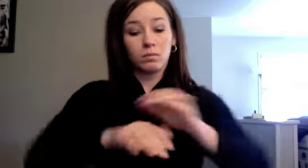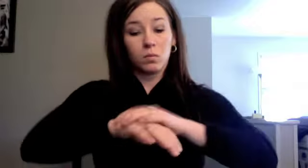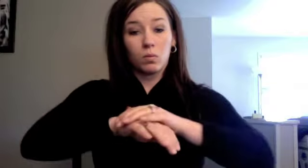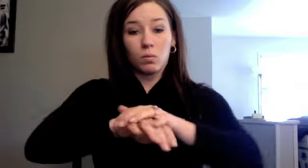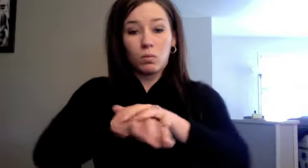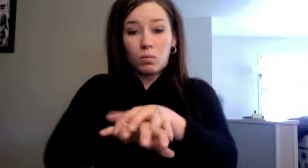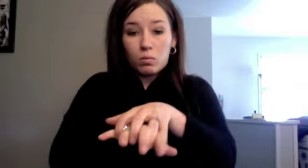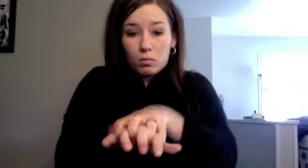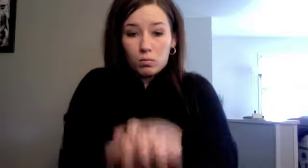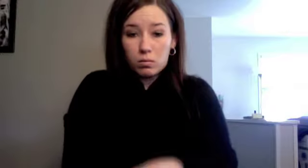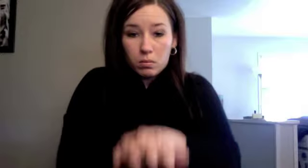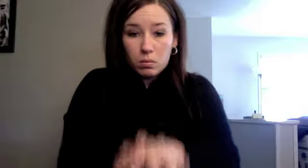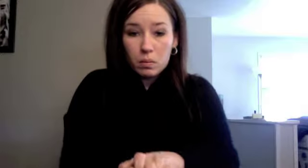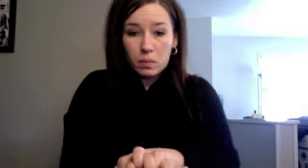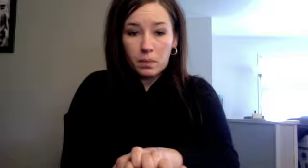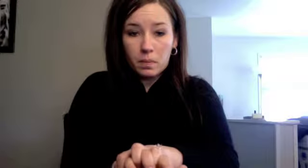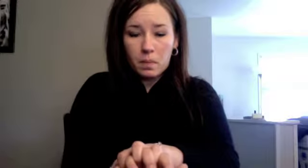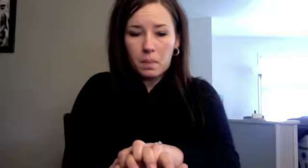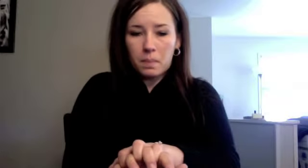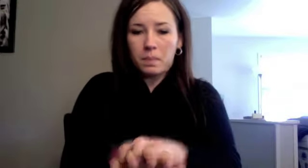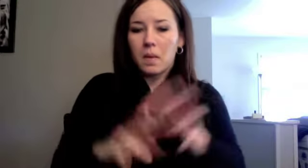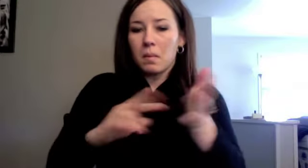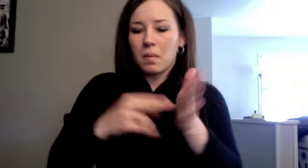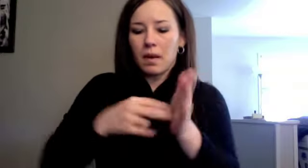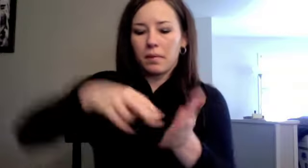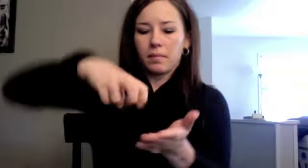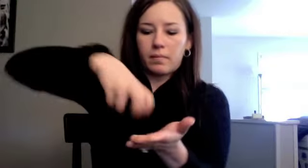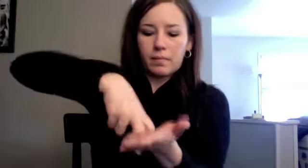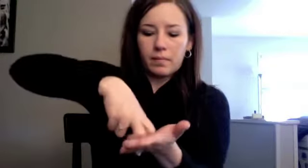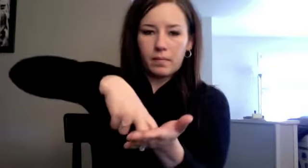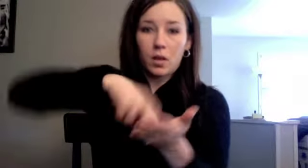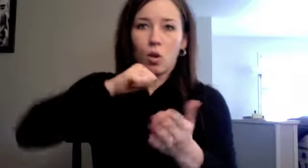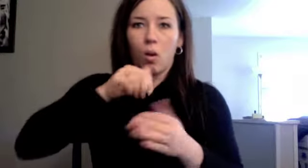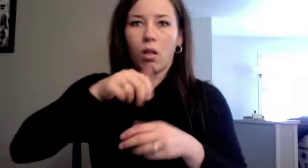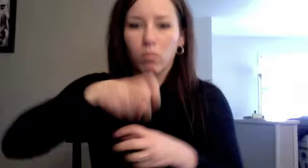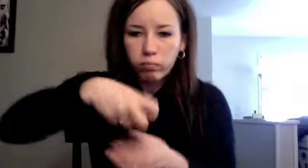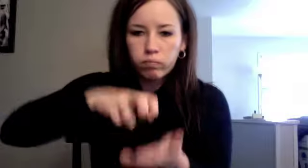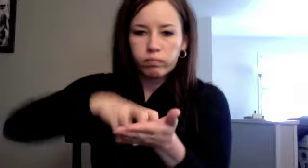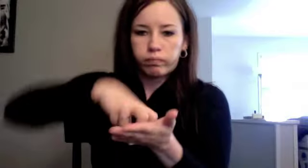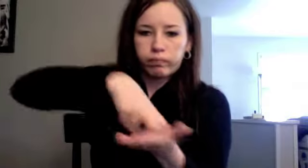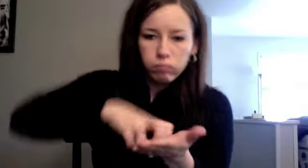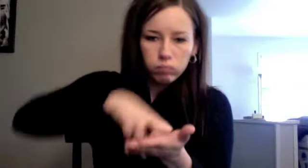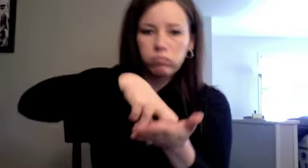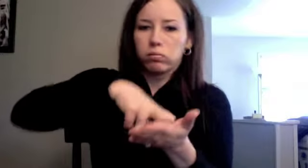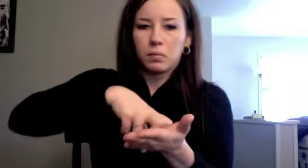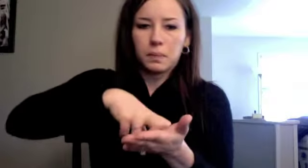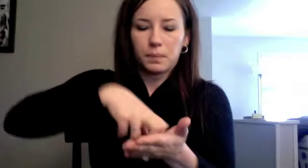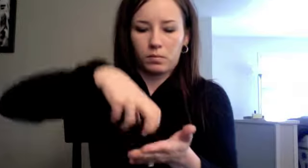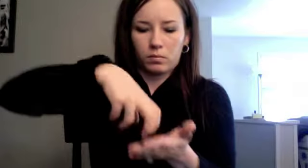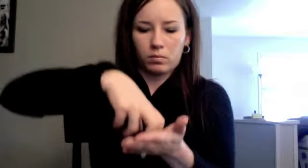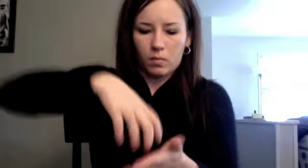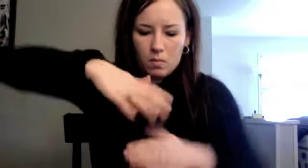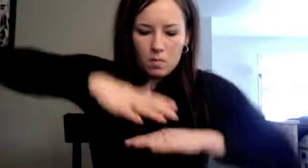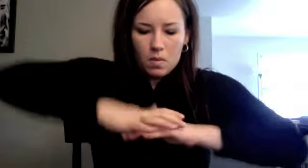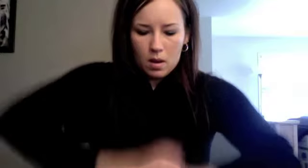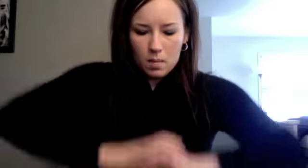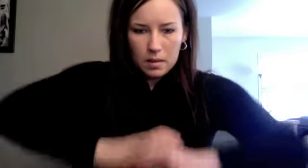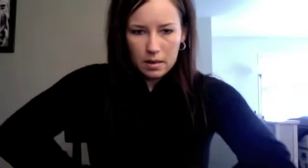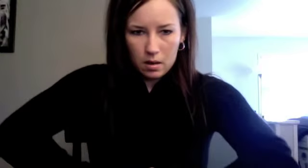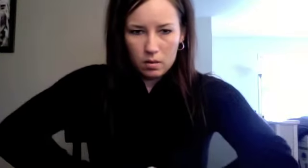the hips. That is, you should not be rocking back and forth. Position yourself so that you are directly above